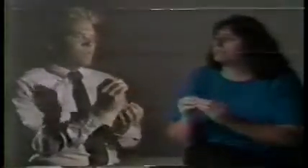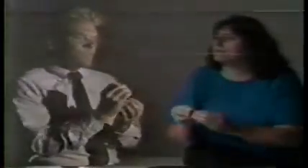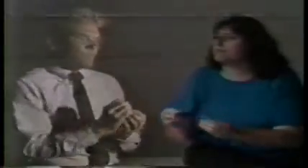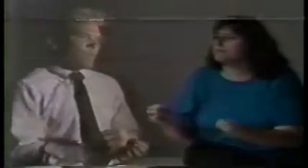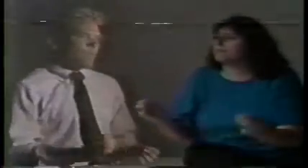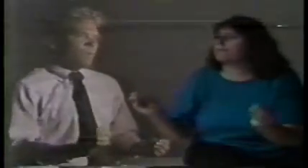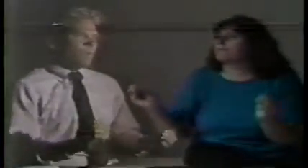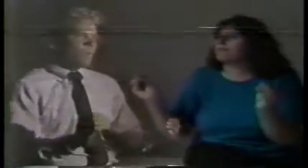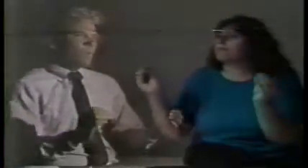Thank you.